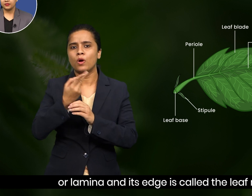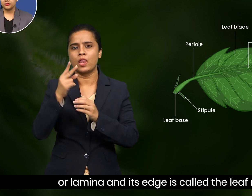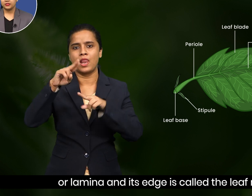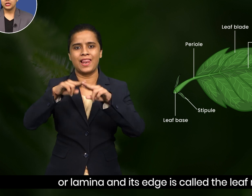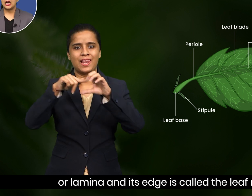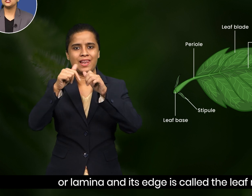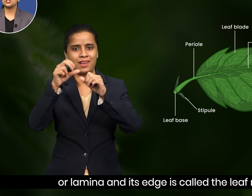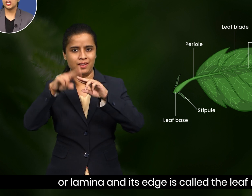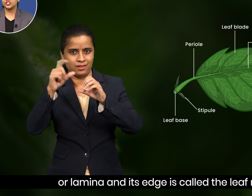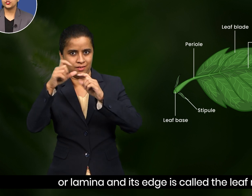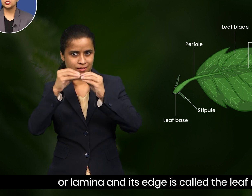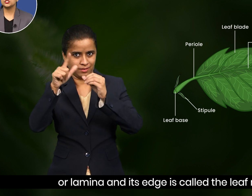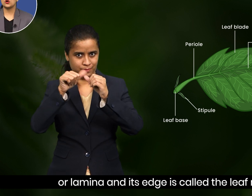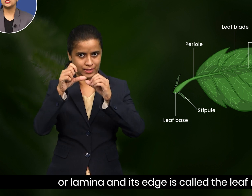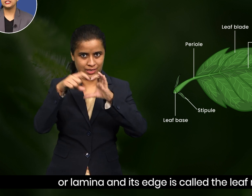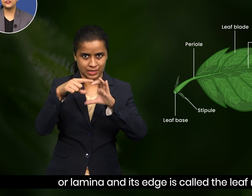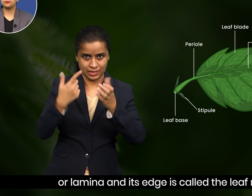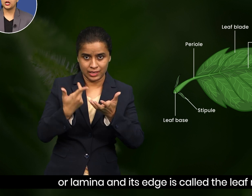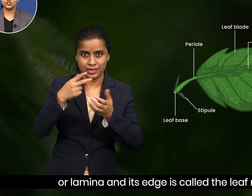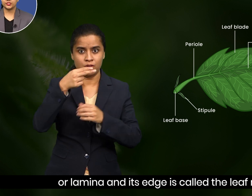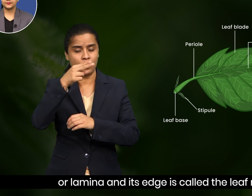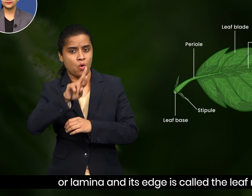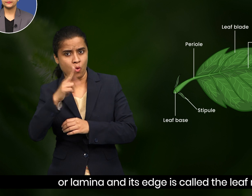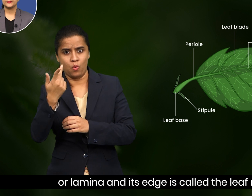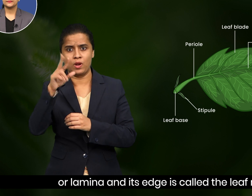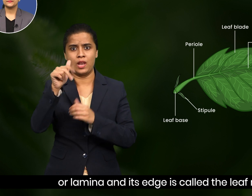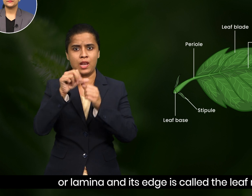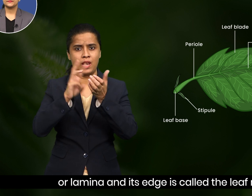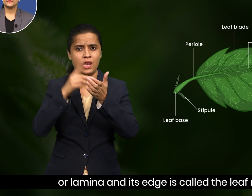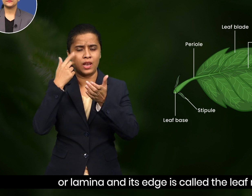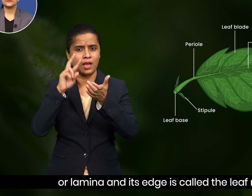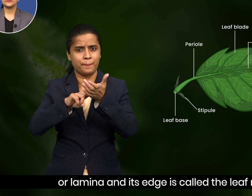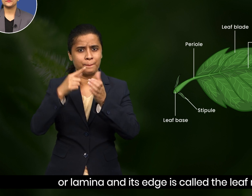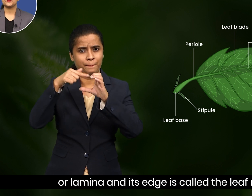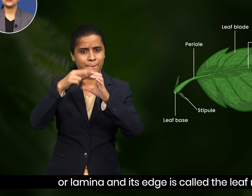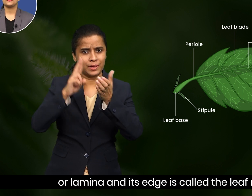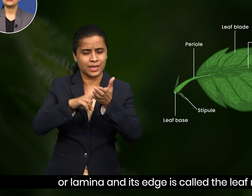lamina, and its edge is called the leaf margin.